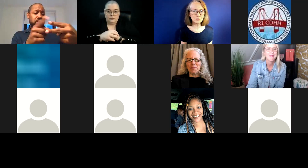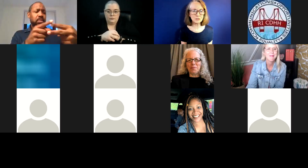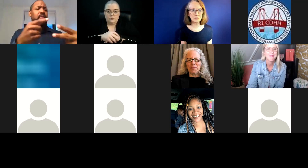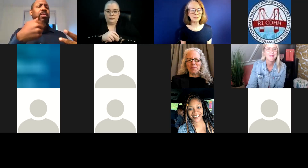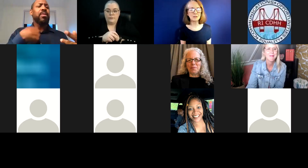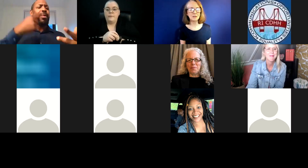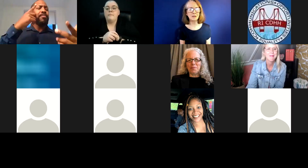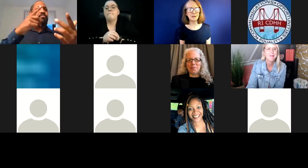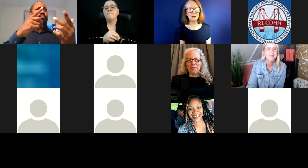it.